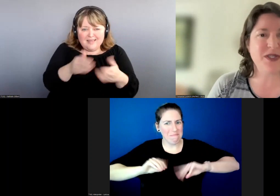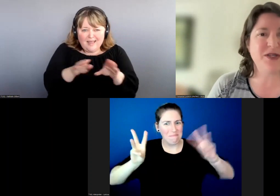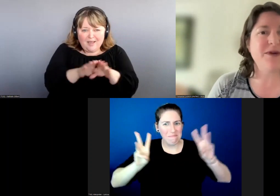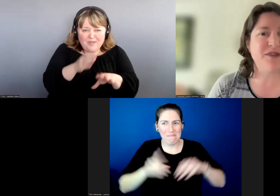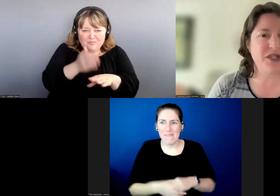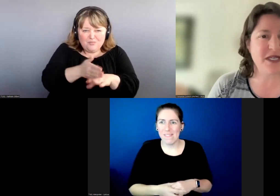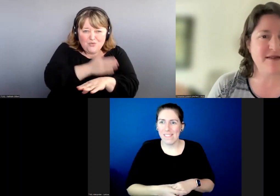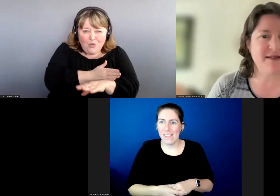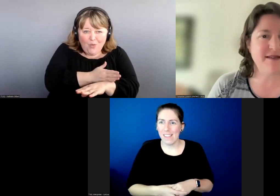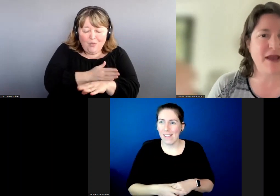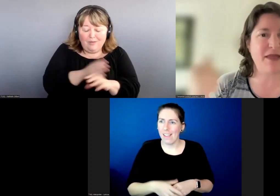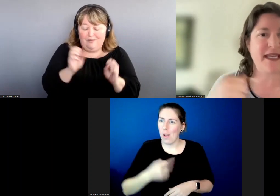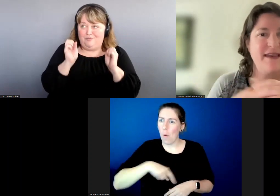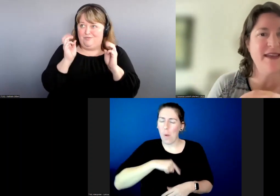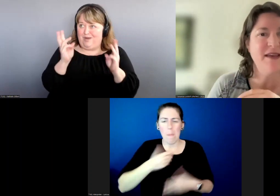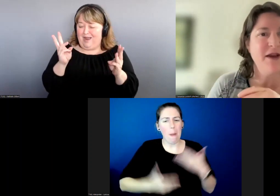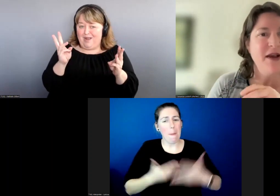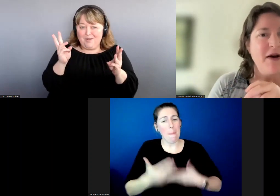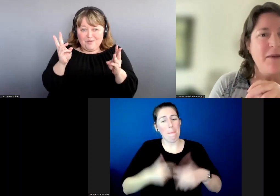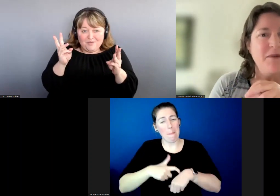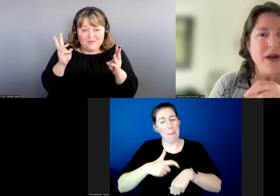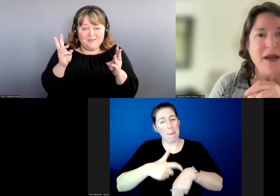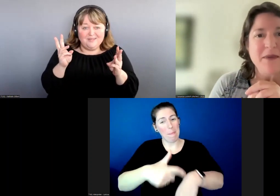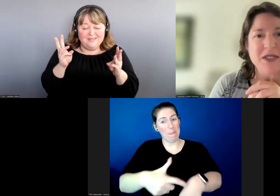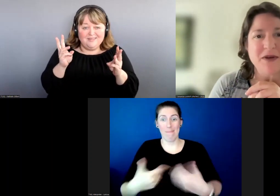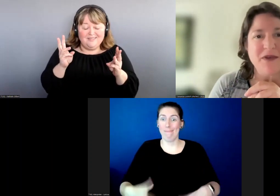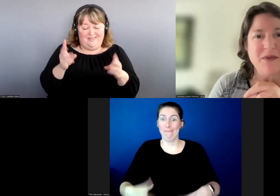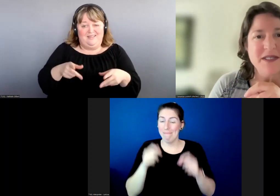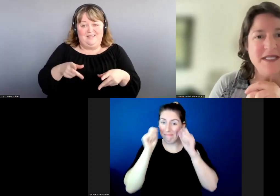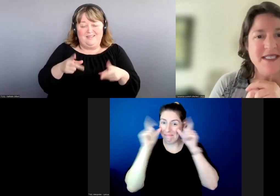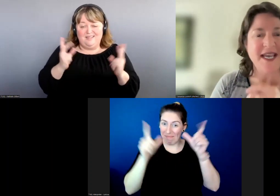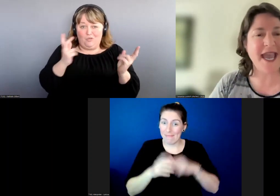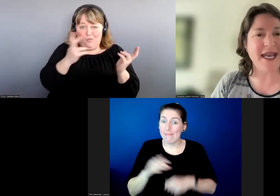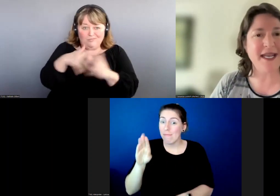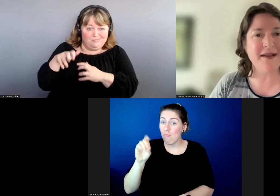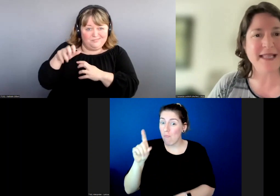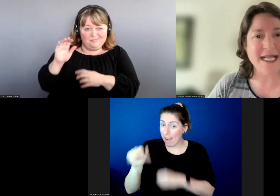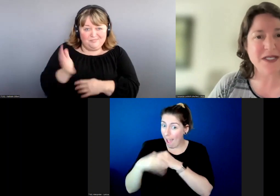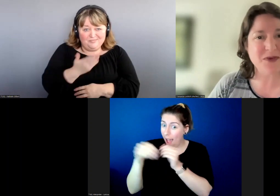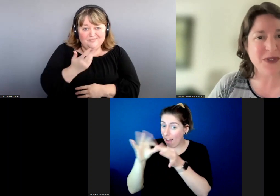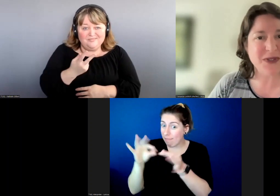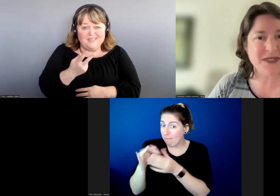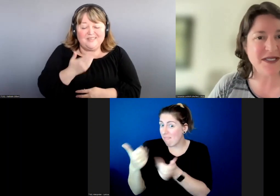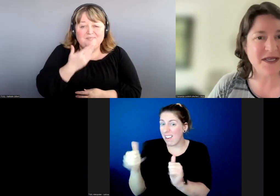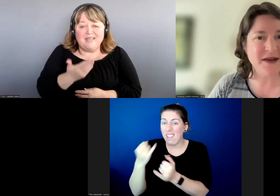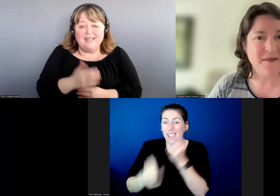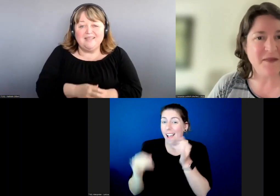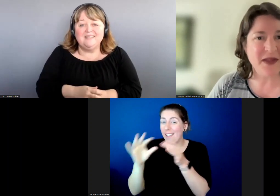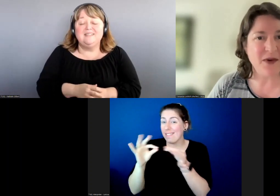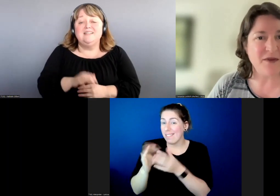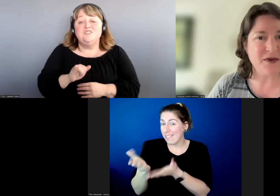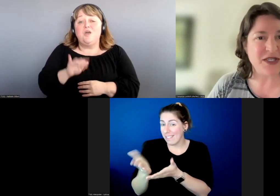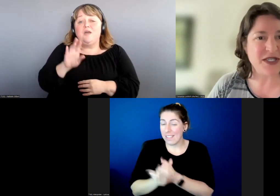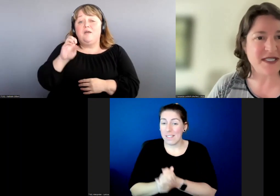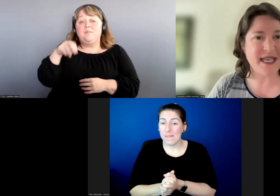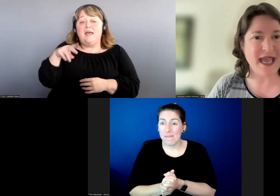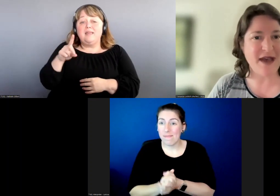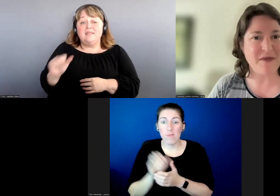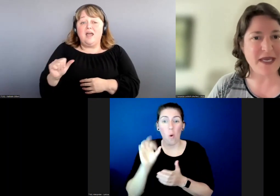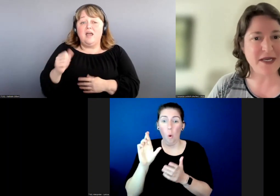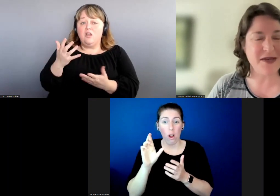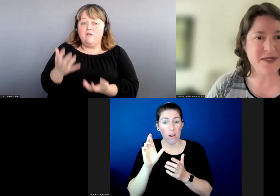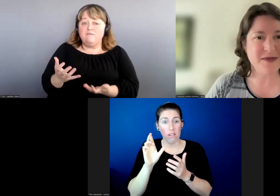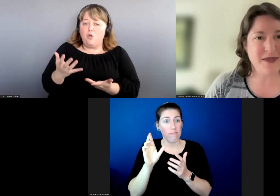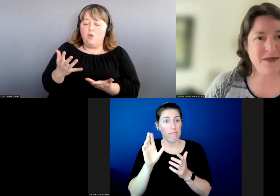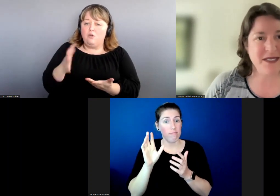We're too efficient, I think. Brenda, I'm not sure if you wanted to say any last words, or if we should just have